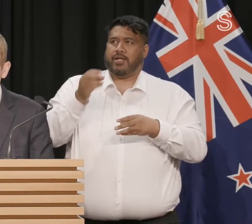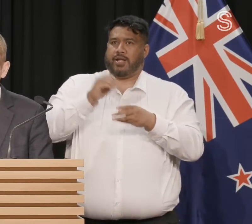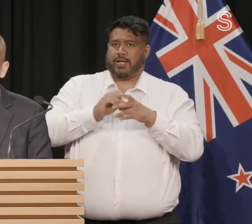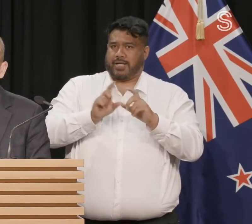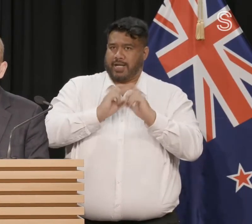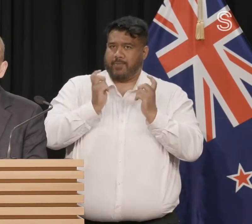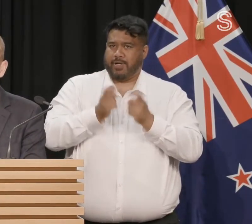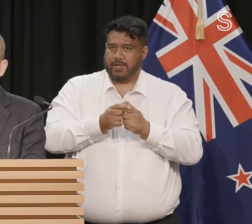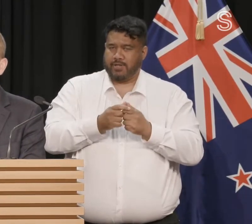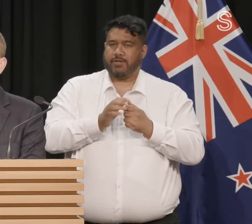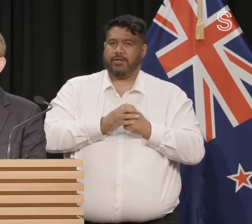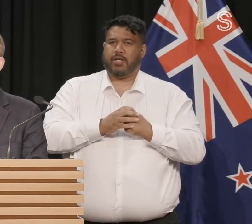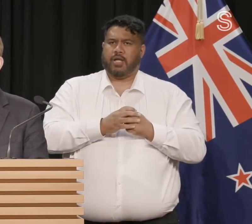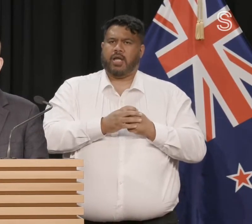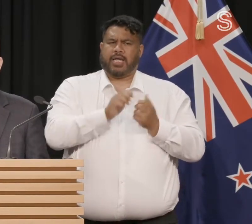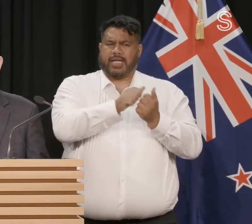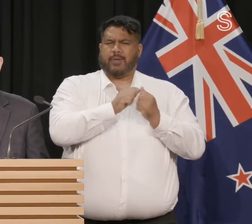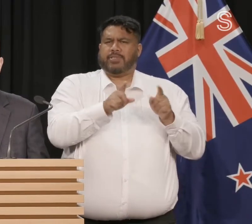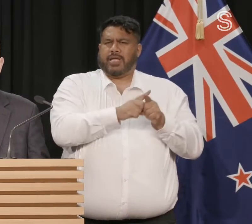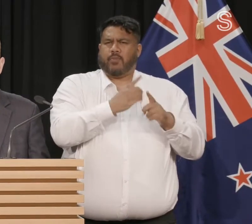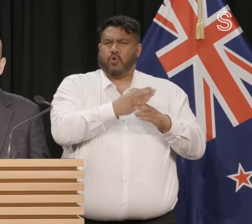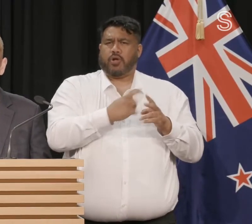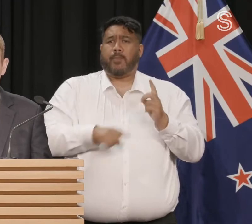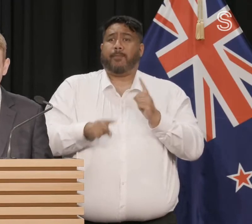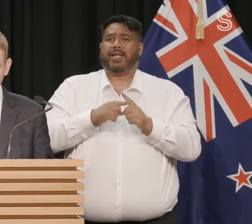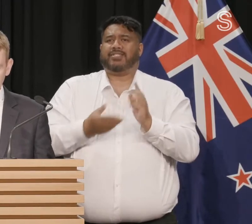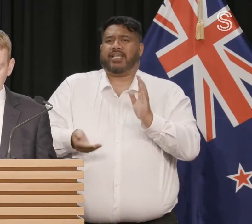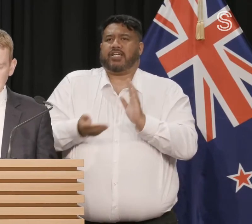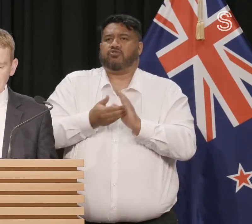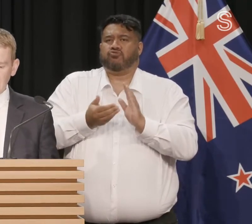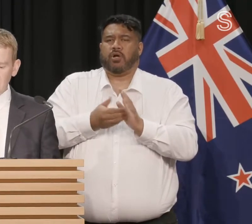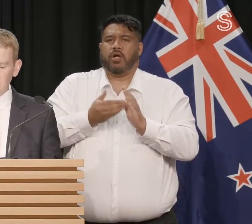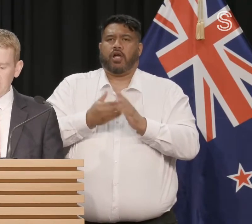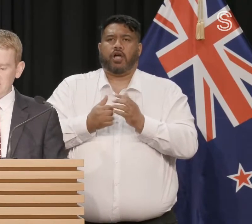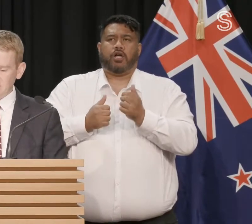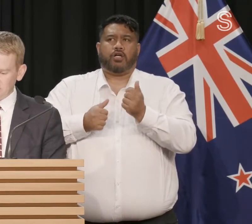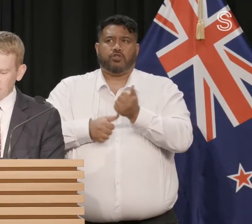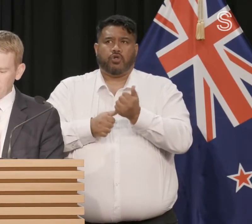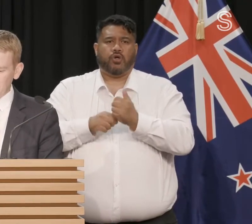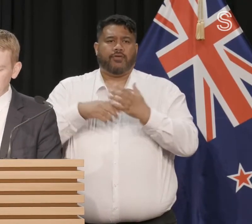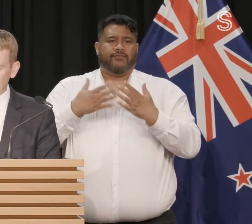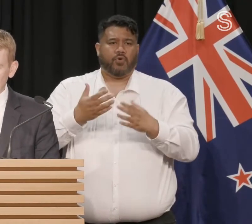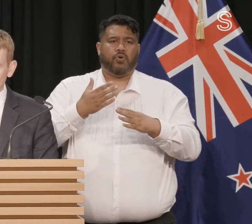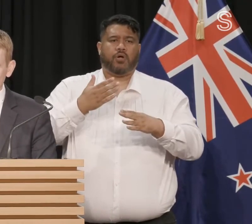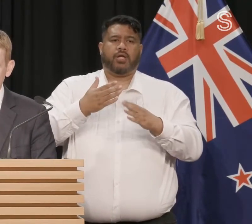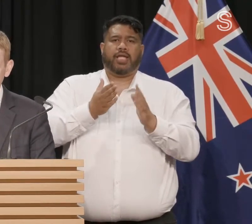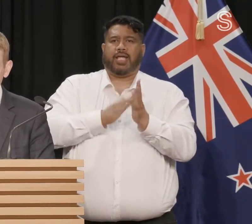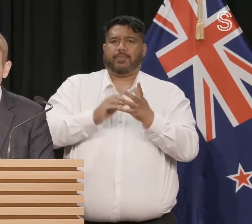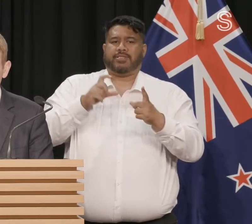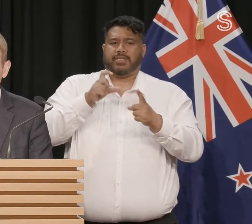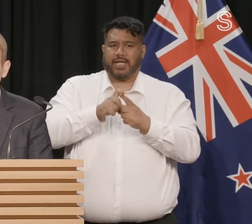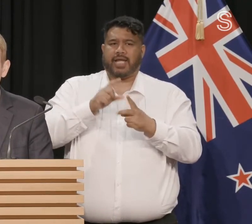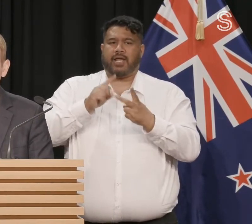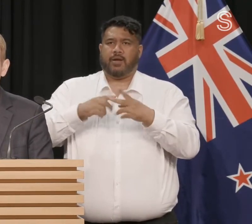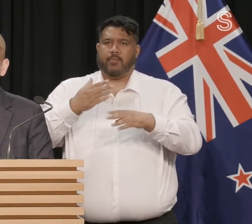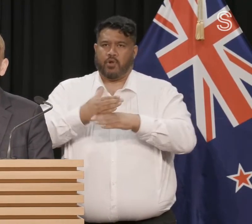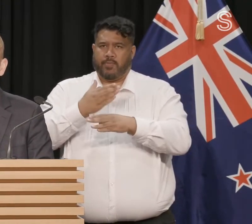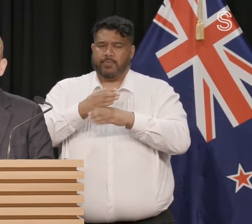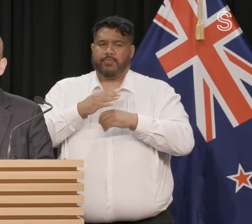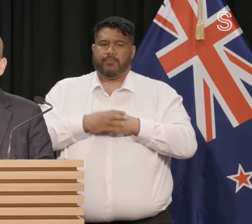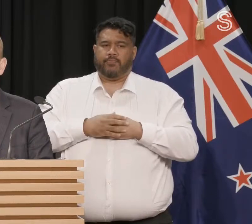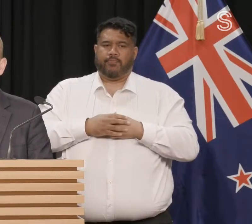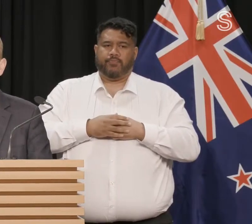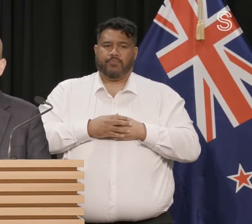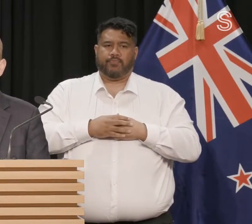Social Development and Employment focused on Māori employment. Kitty Allen rounds out the front bench. She retains Justice and picks